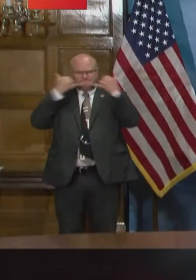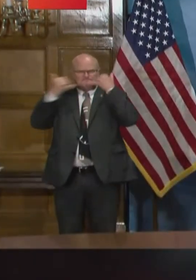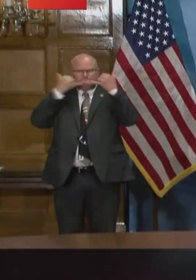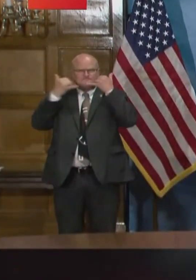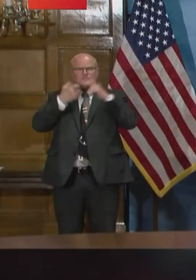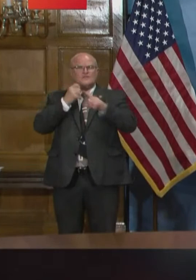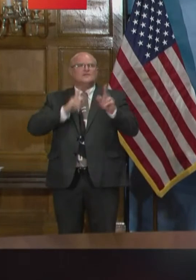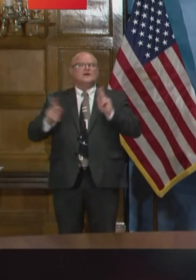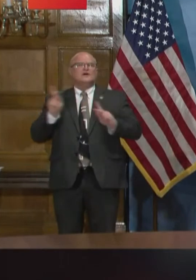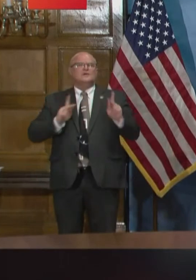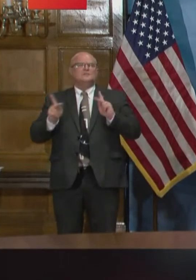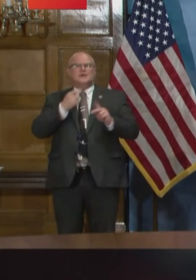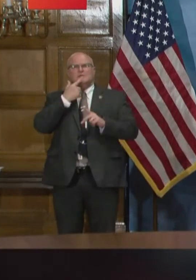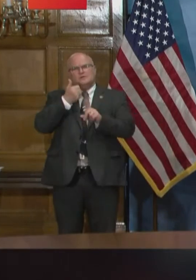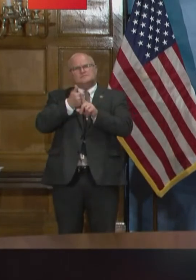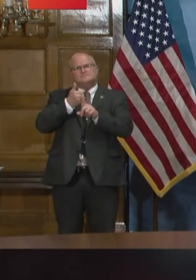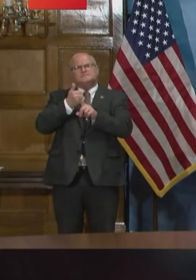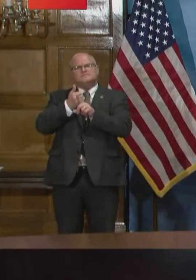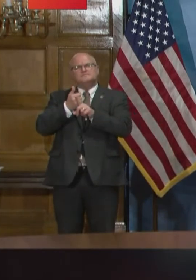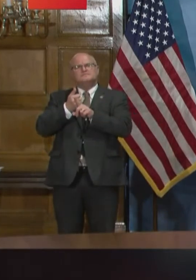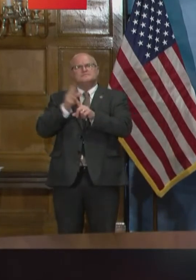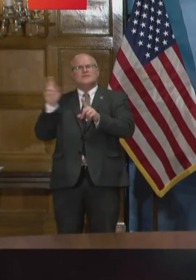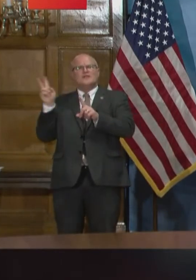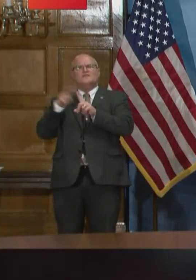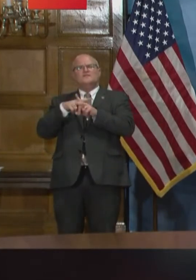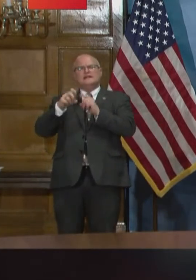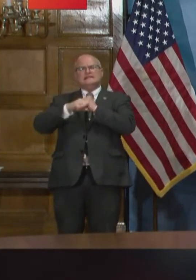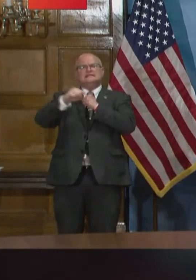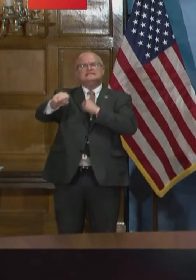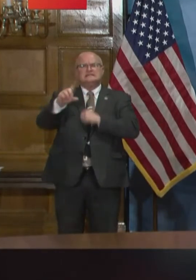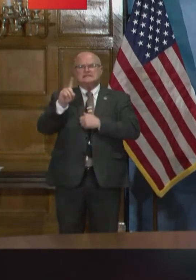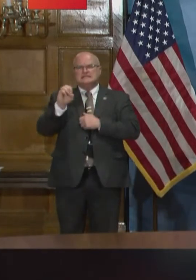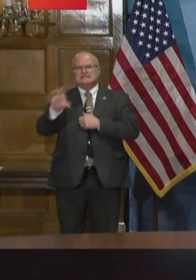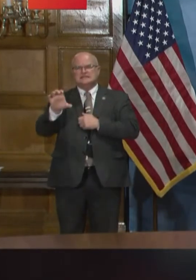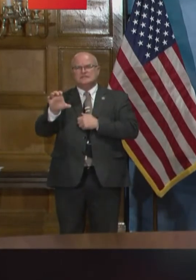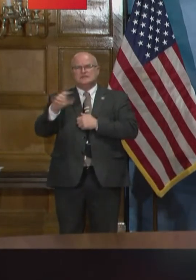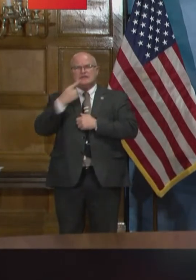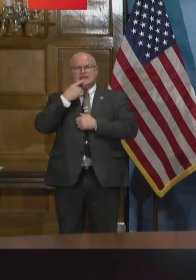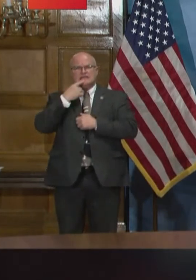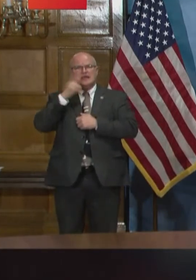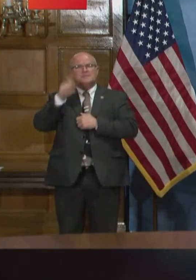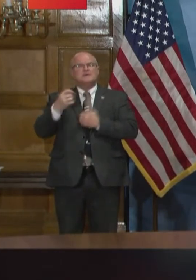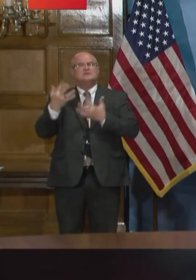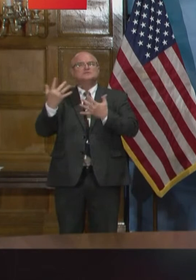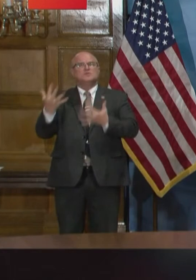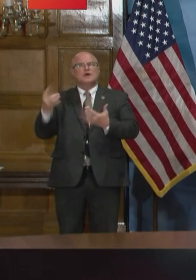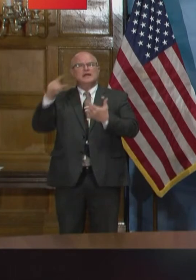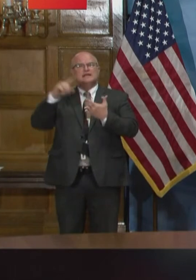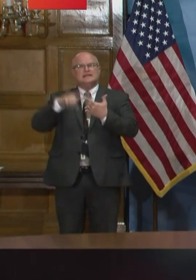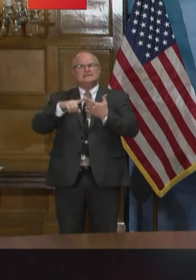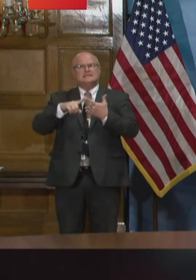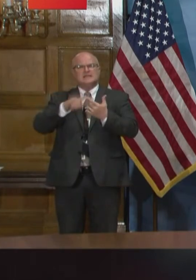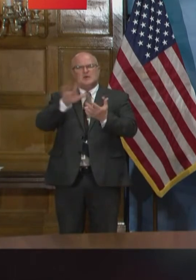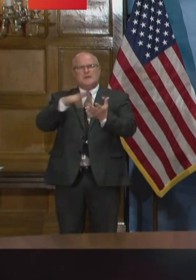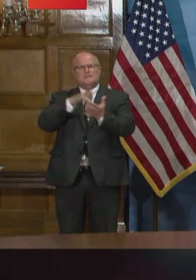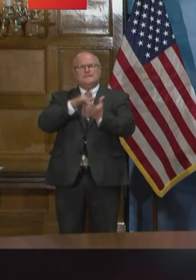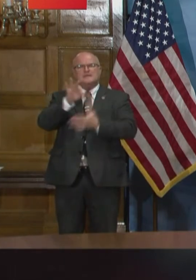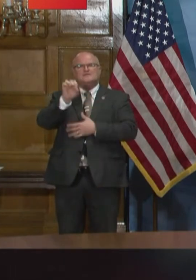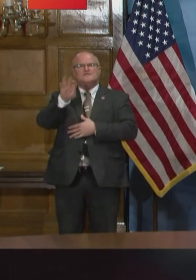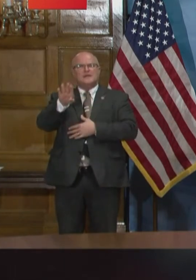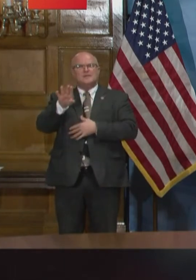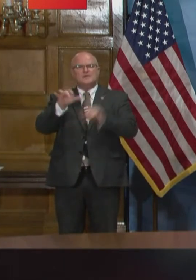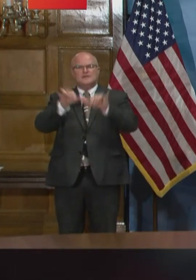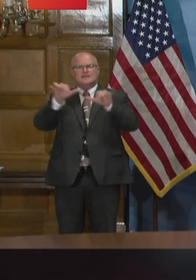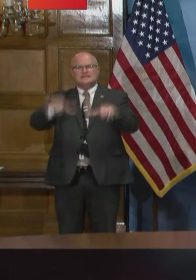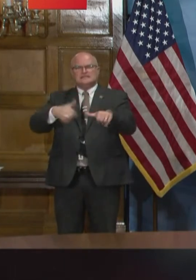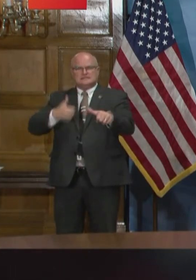from people who filed extensions in December and are being told that they have to wait until mid-February for the system to